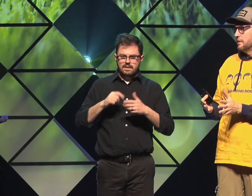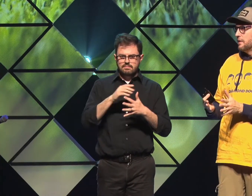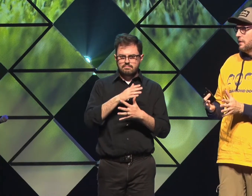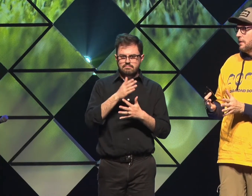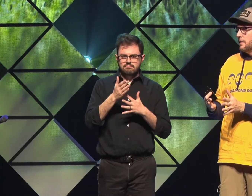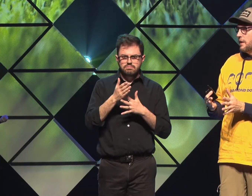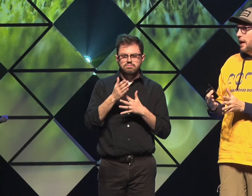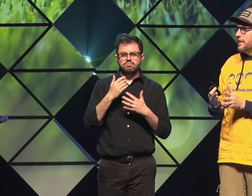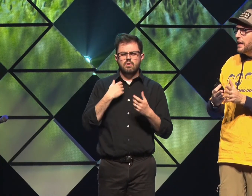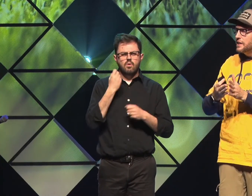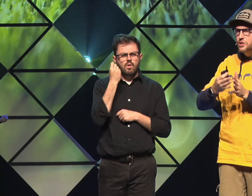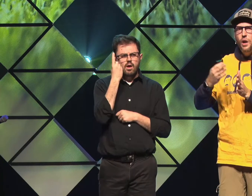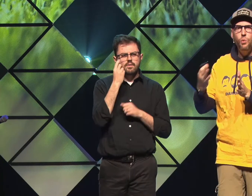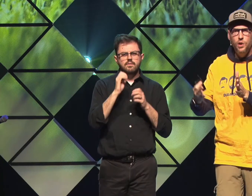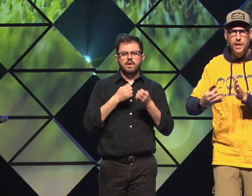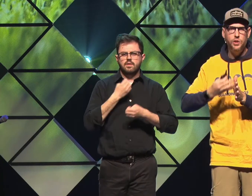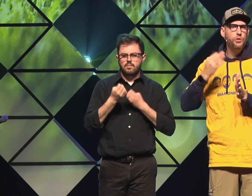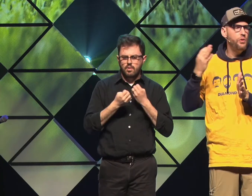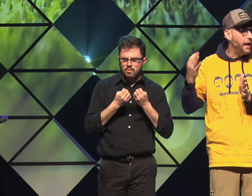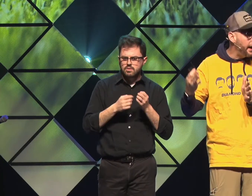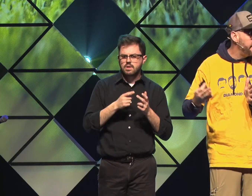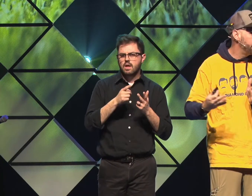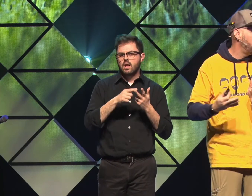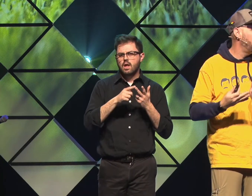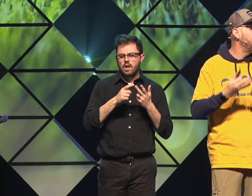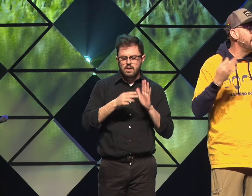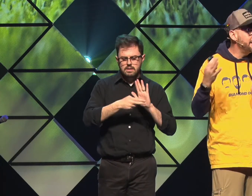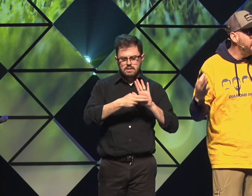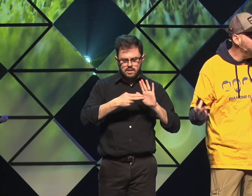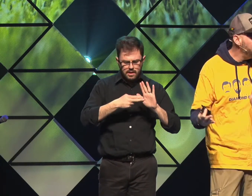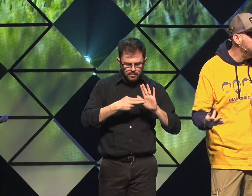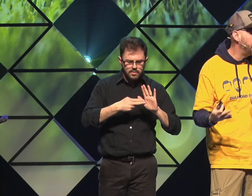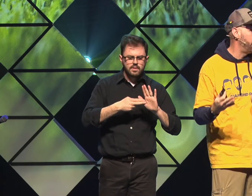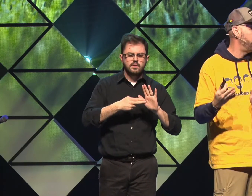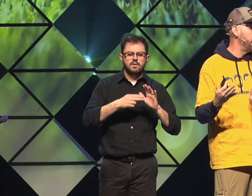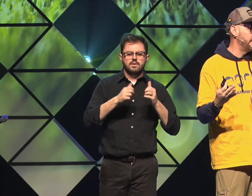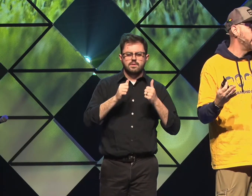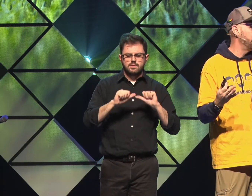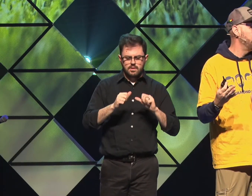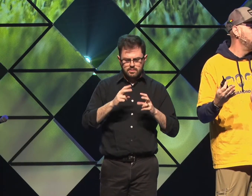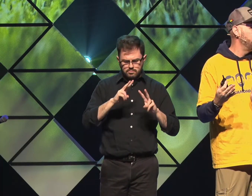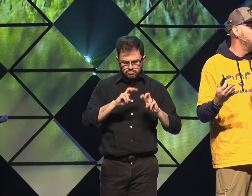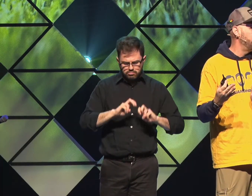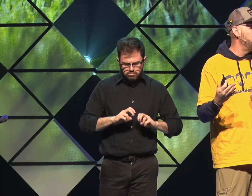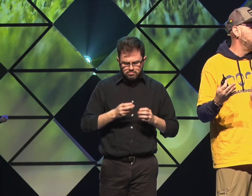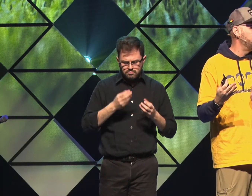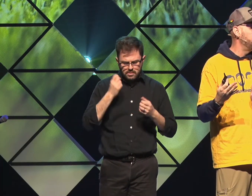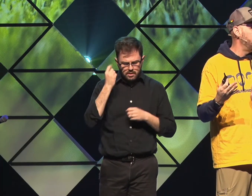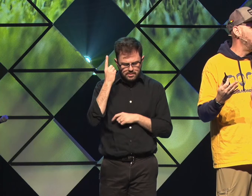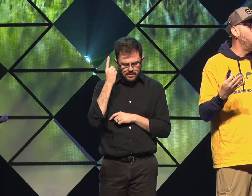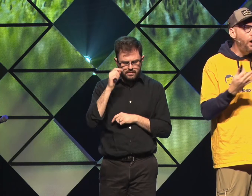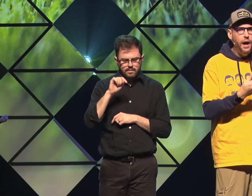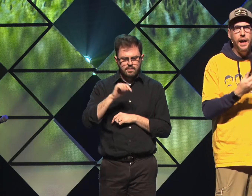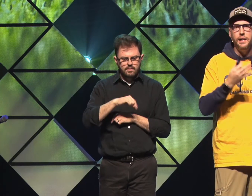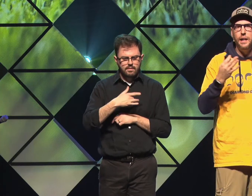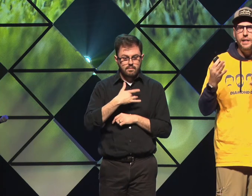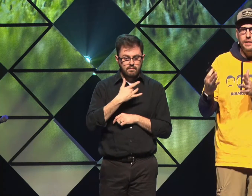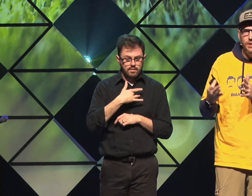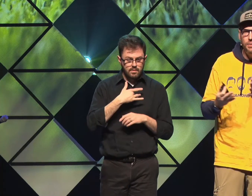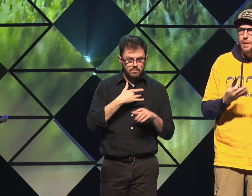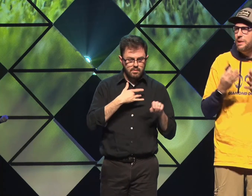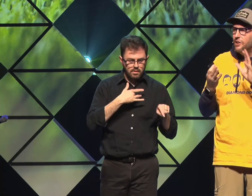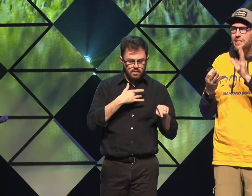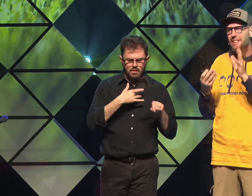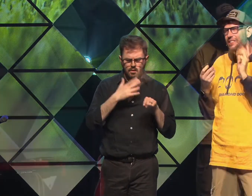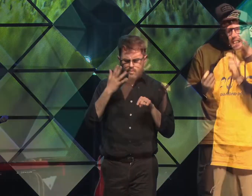feeling. And then I can start working through that. Okay, this is the feeling that I'm feeling. And why? And I can